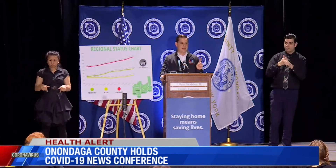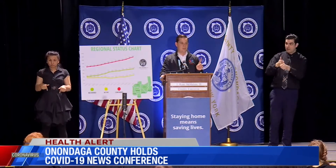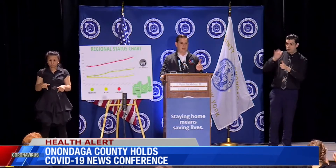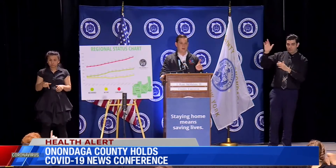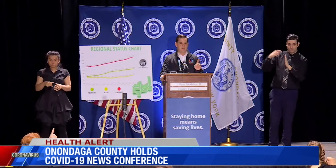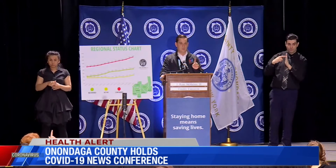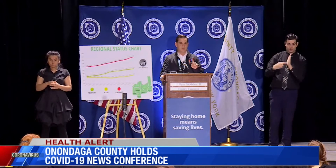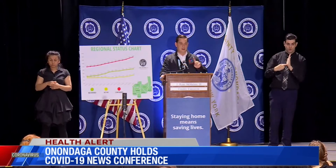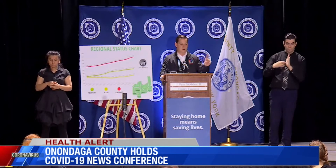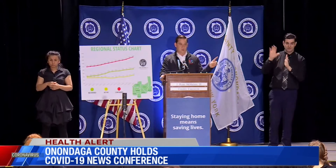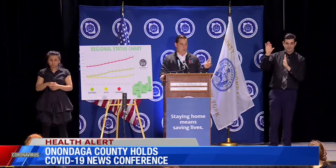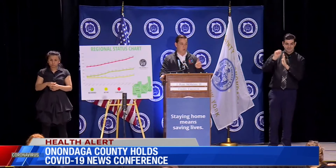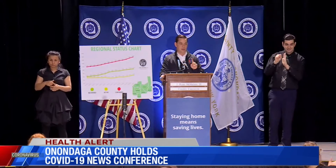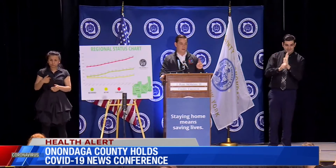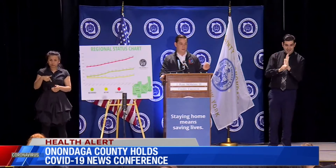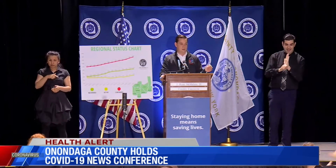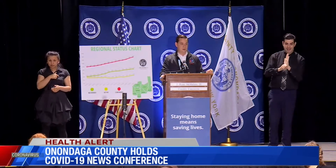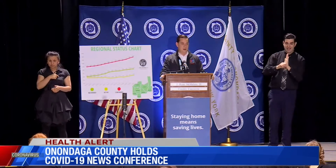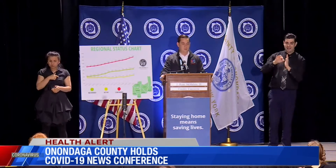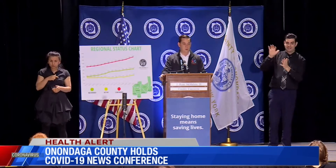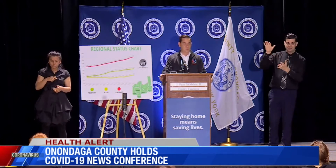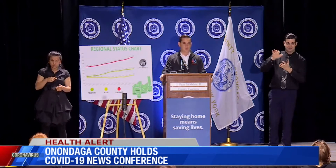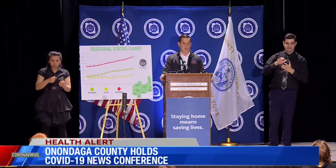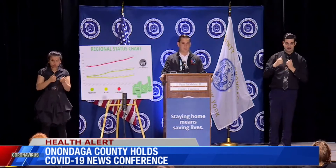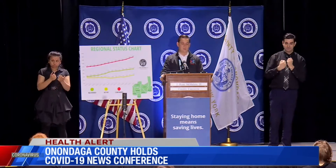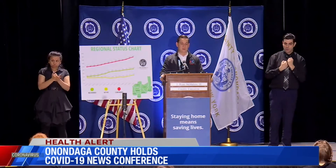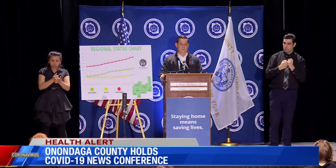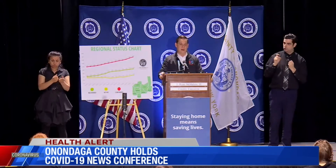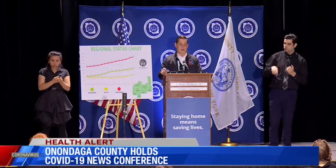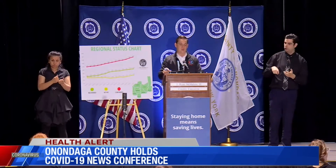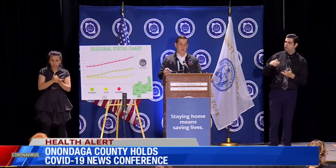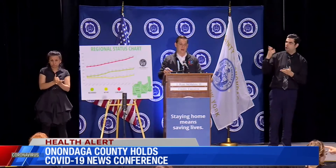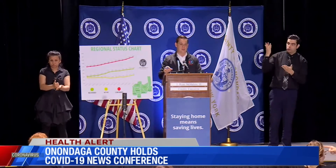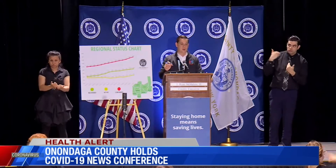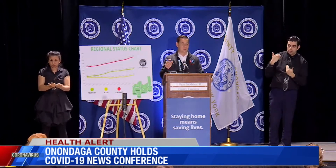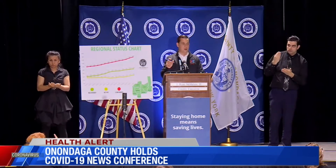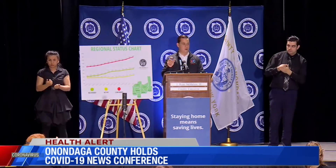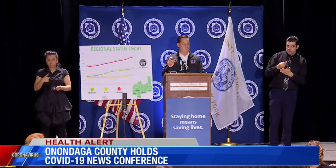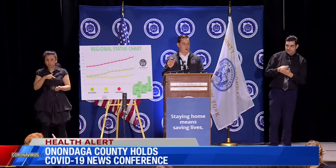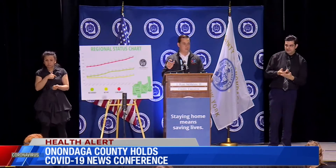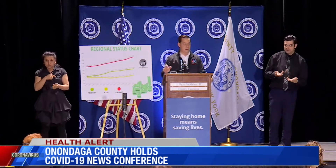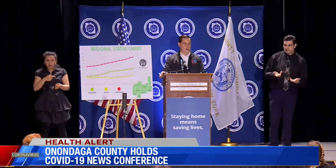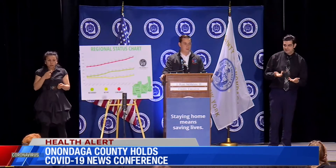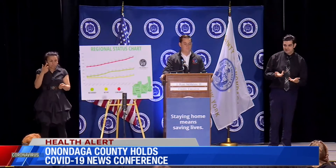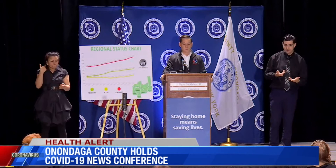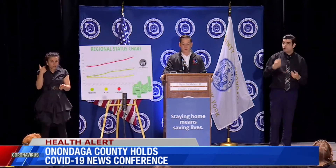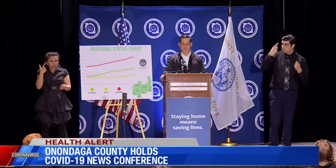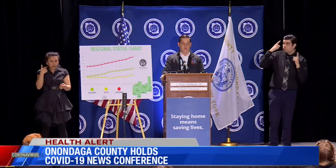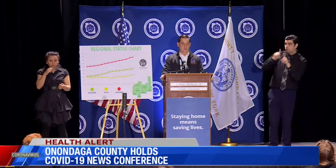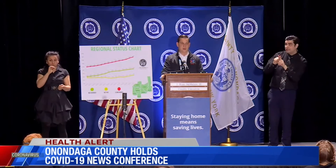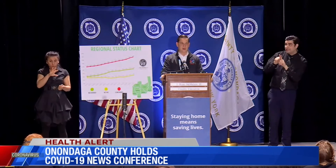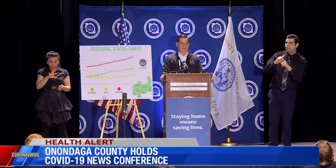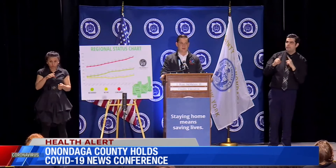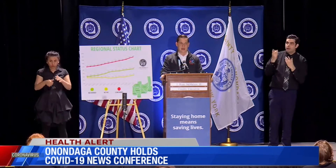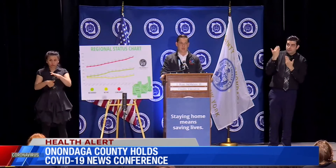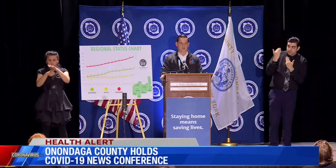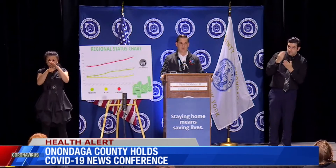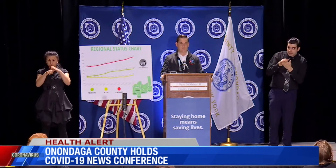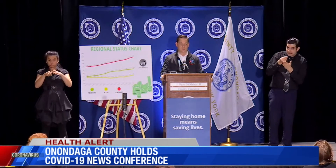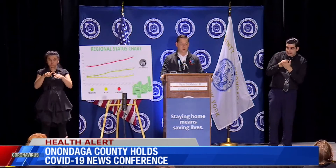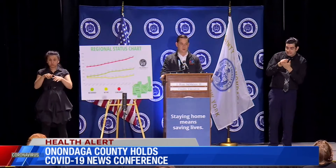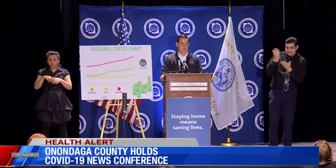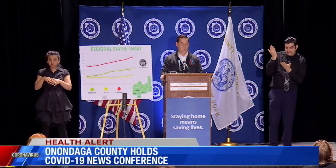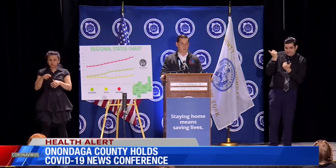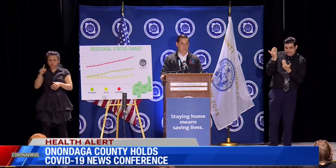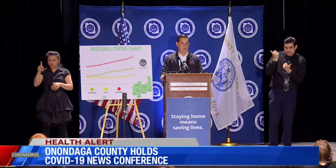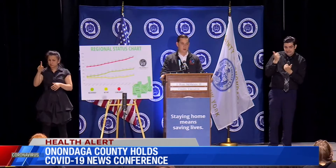through that timeline because everybody agreed. Everybody was in agreement. By not doing that, it's called an unfunded mandate. Unfunded mandates are not